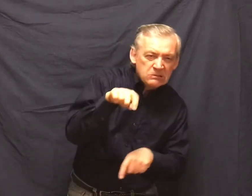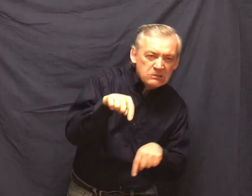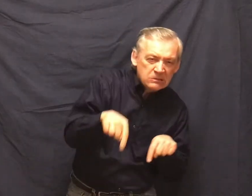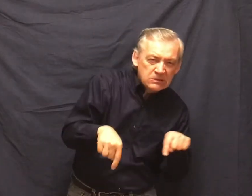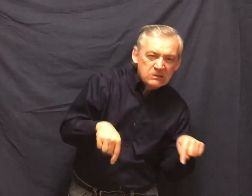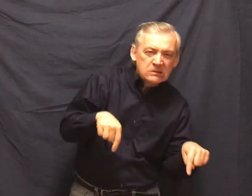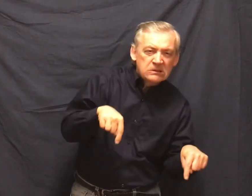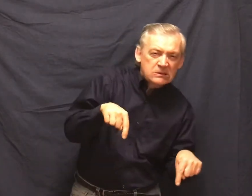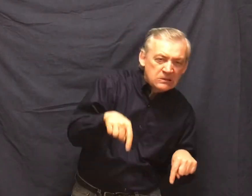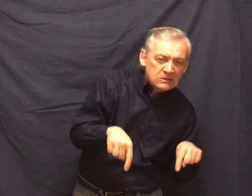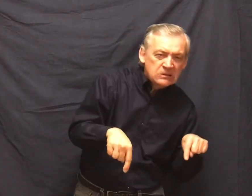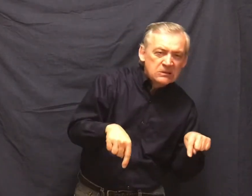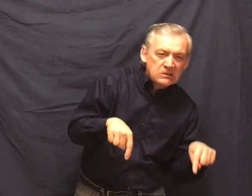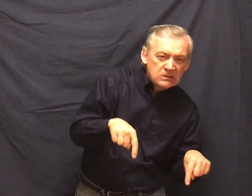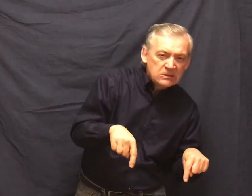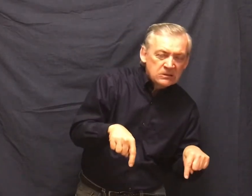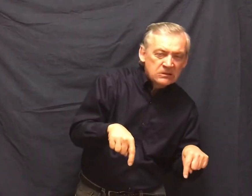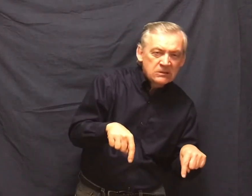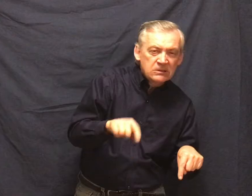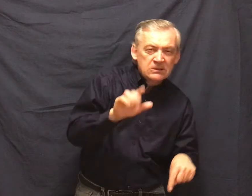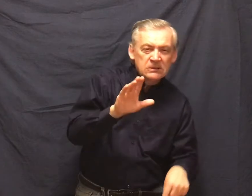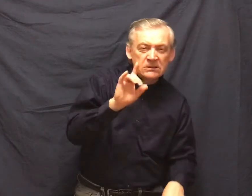And his eyes lay deep in his head.